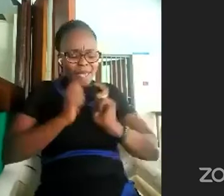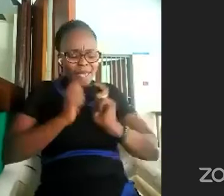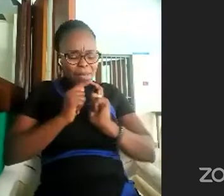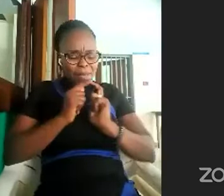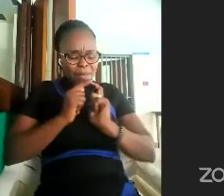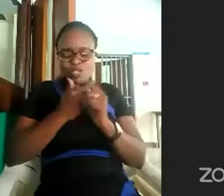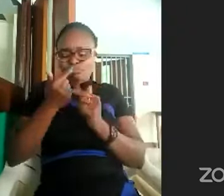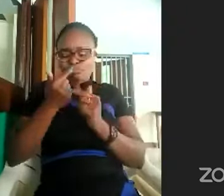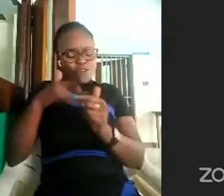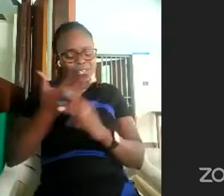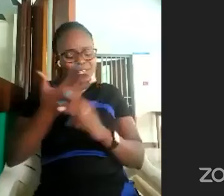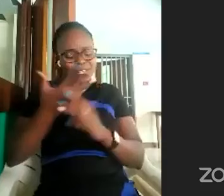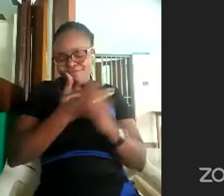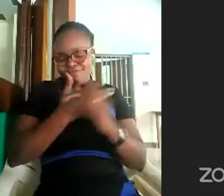discrimination